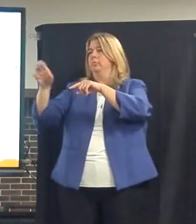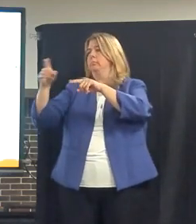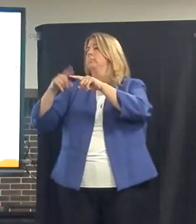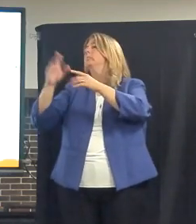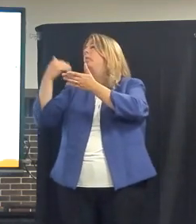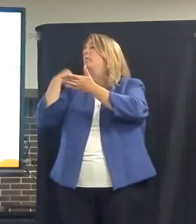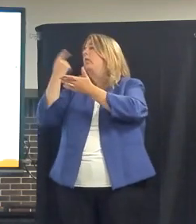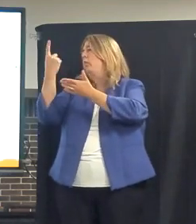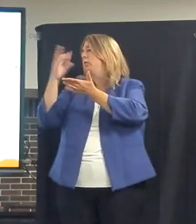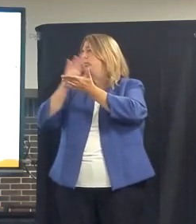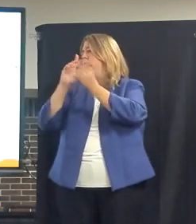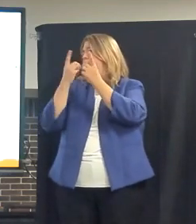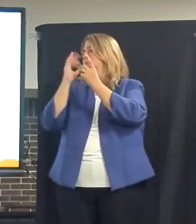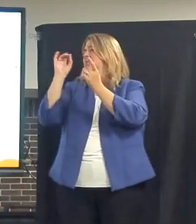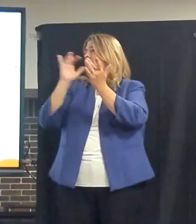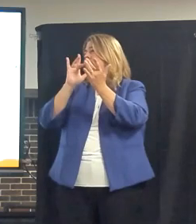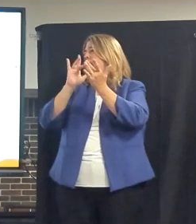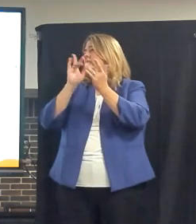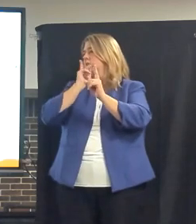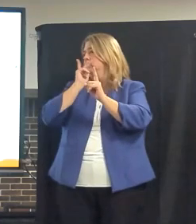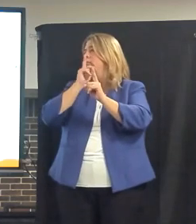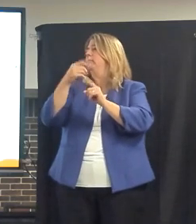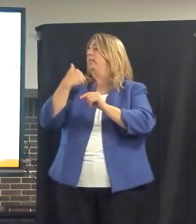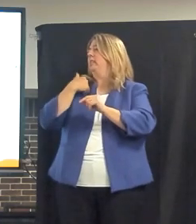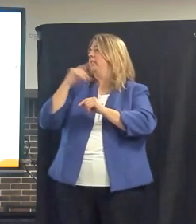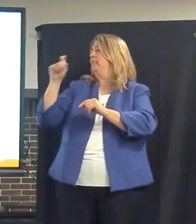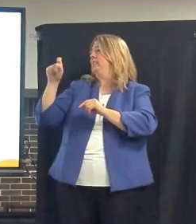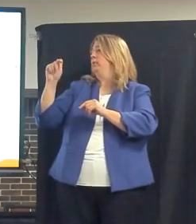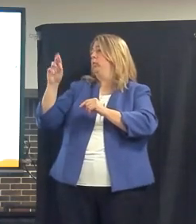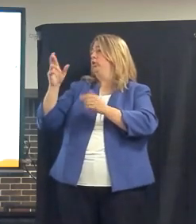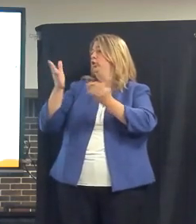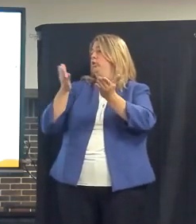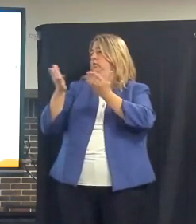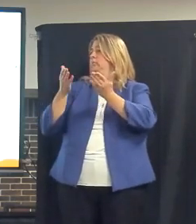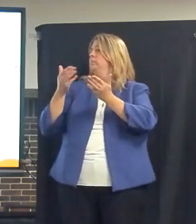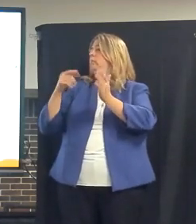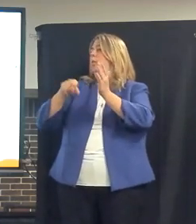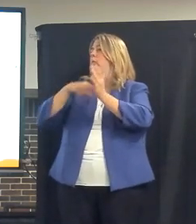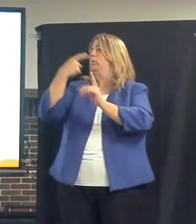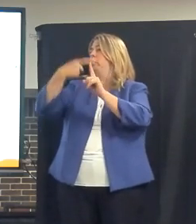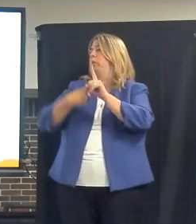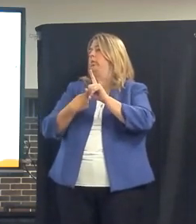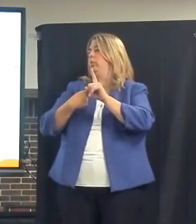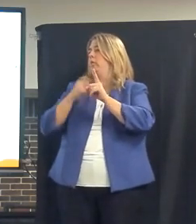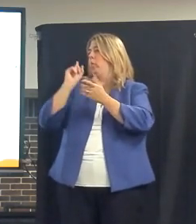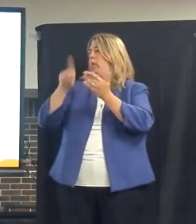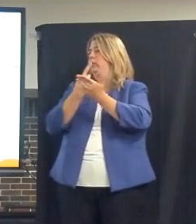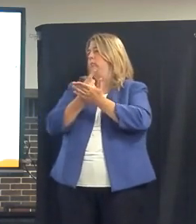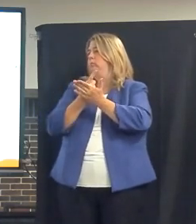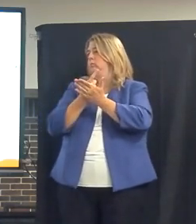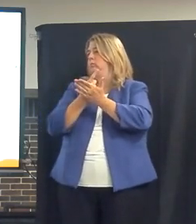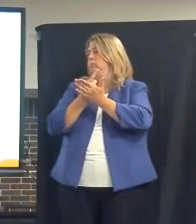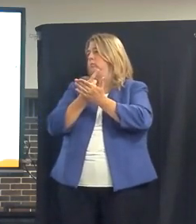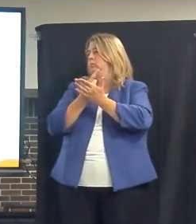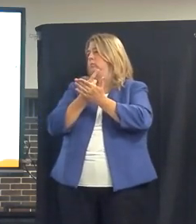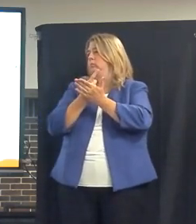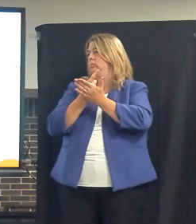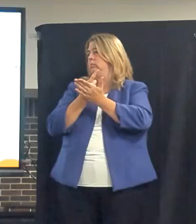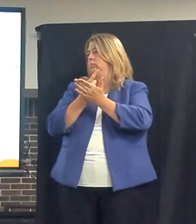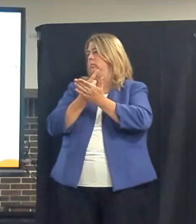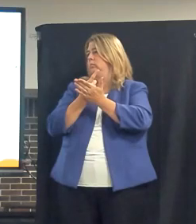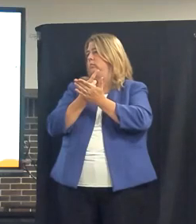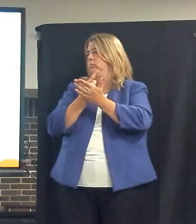well, it depends, honestly. We have one school district that contacted Kendall and they needed TOR services once a